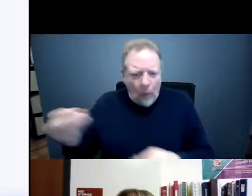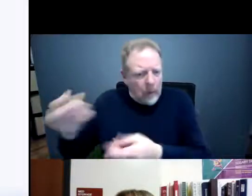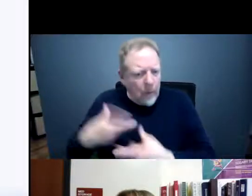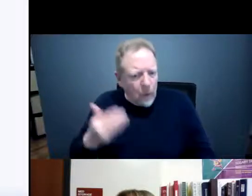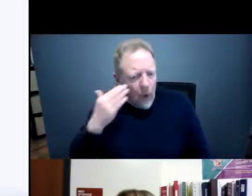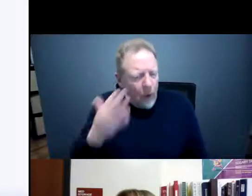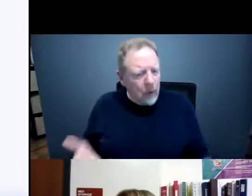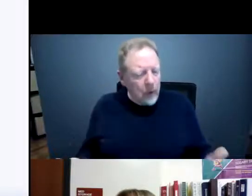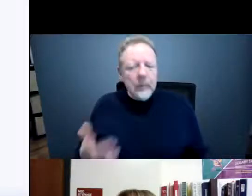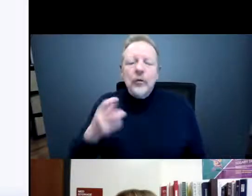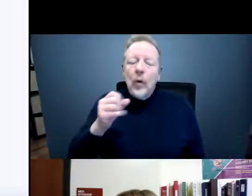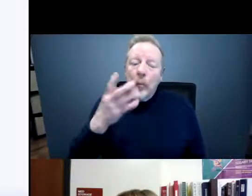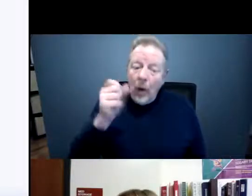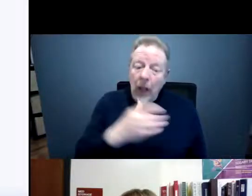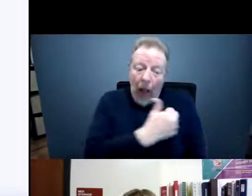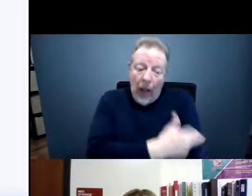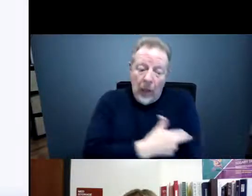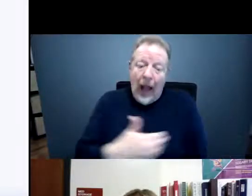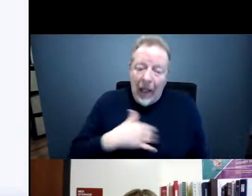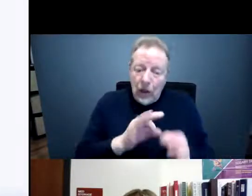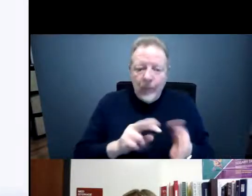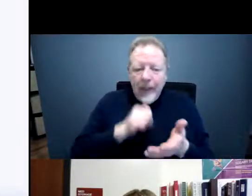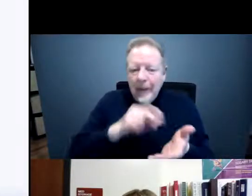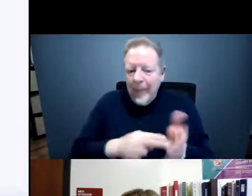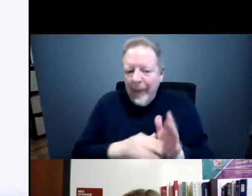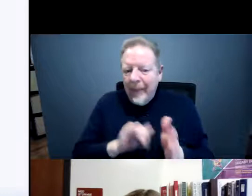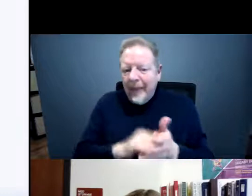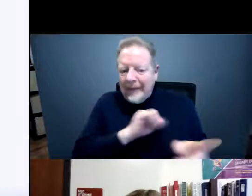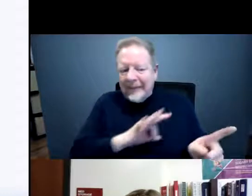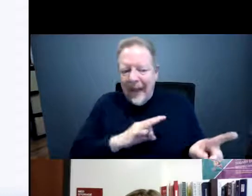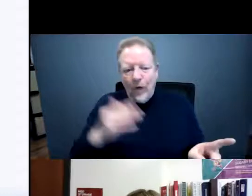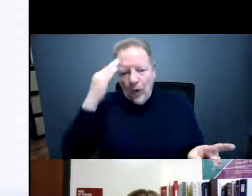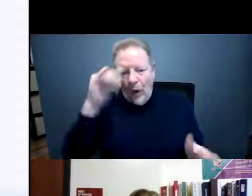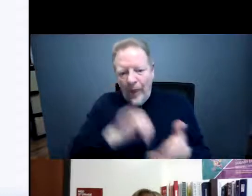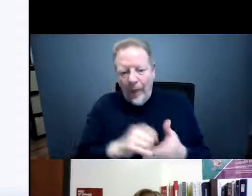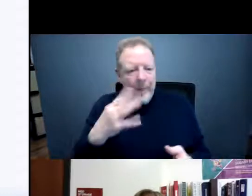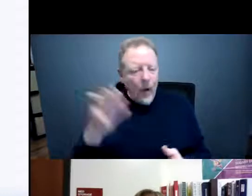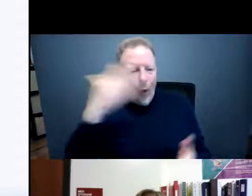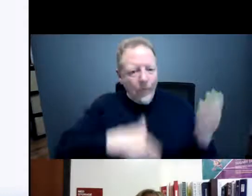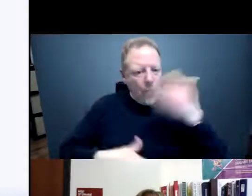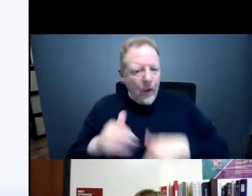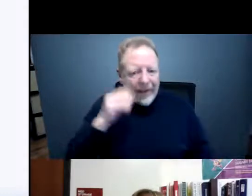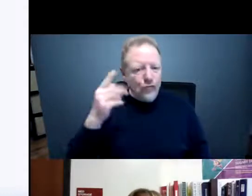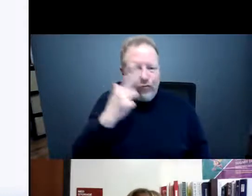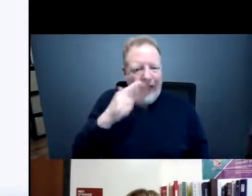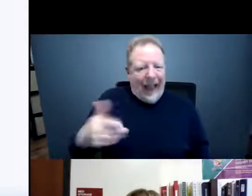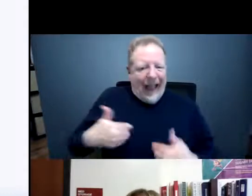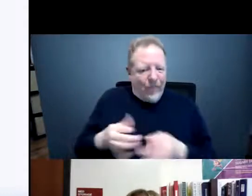So just because a hospital has an interpreter doesn't mean that the staff know that. So the interpreter icon, you know, is